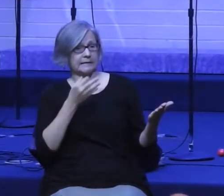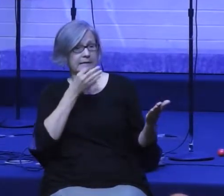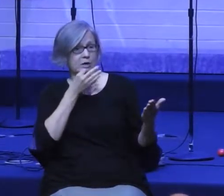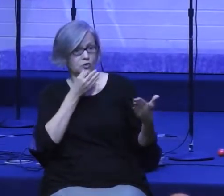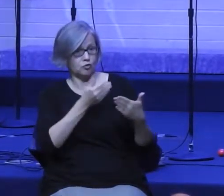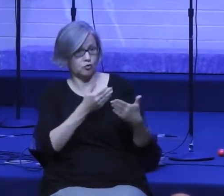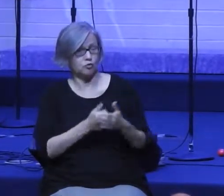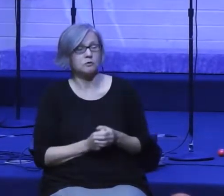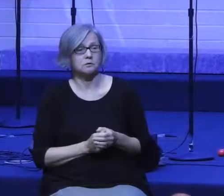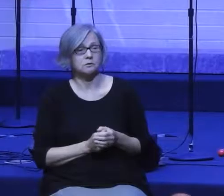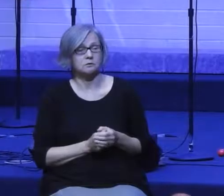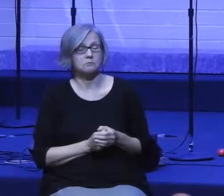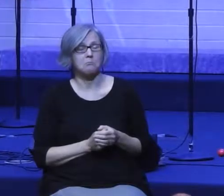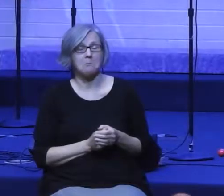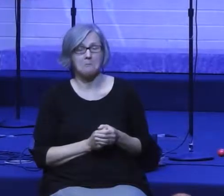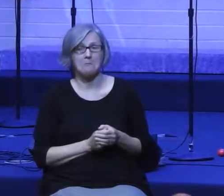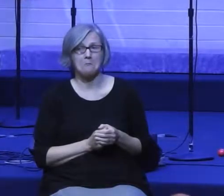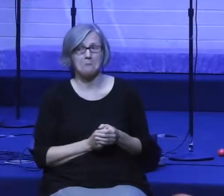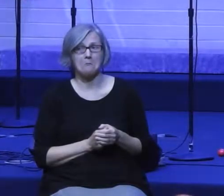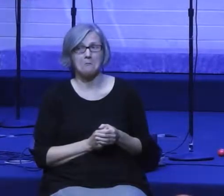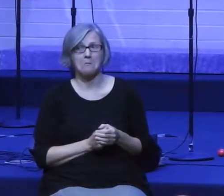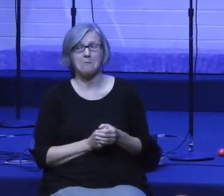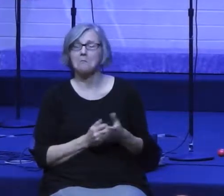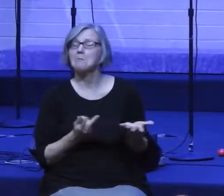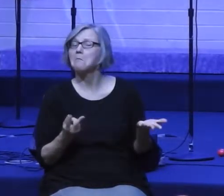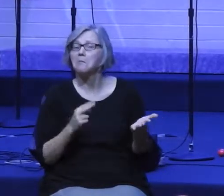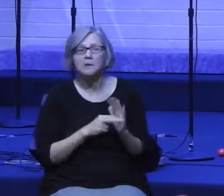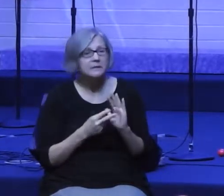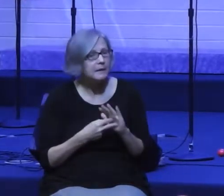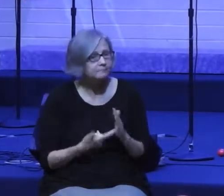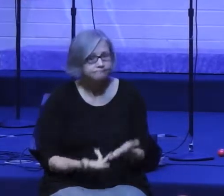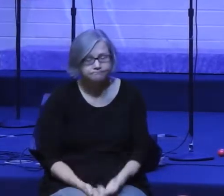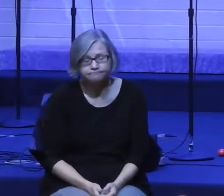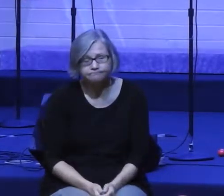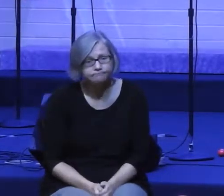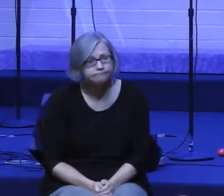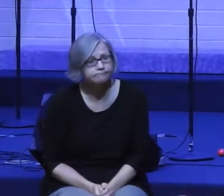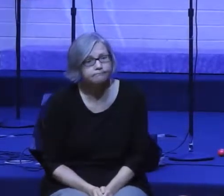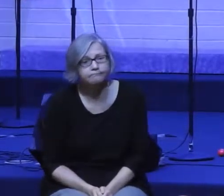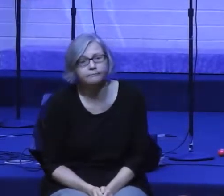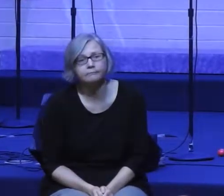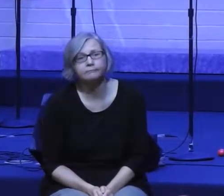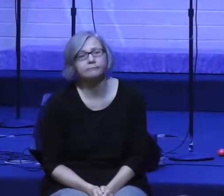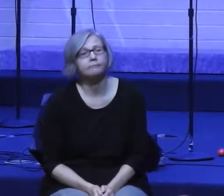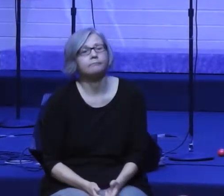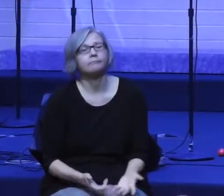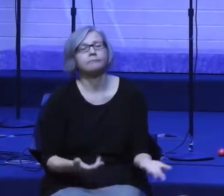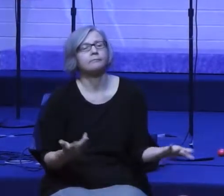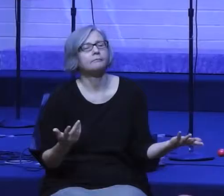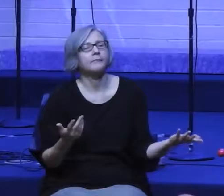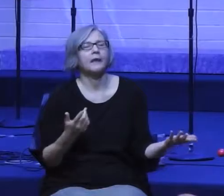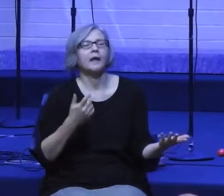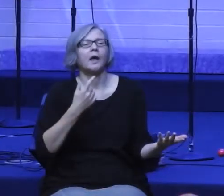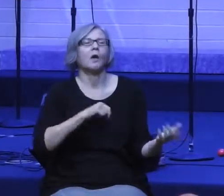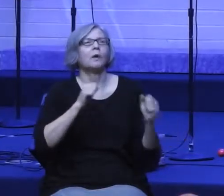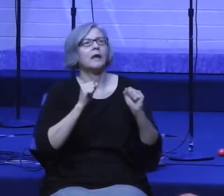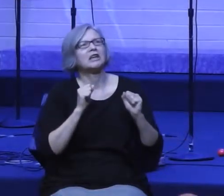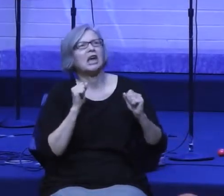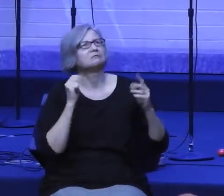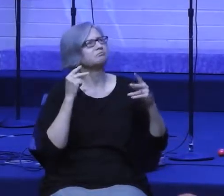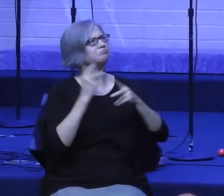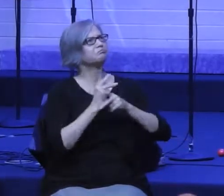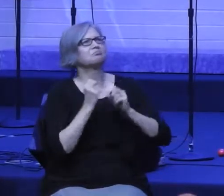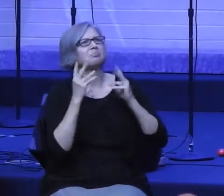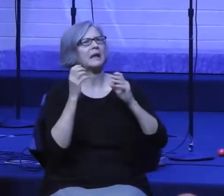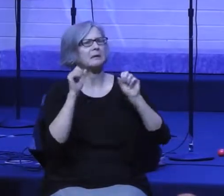how hard your life is, here's my three words, Peter says, on how to stay the course. The first thing he says, the end of all